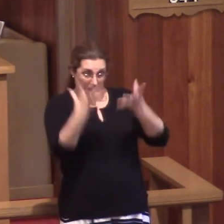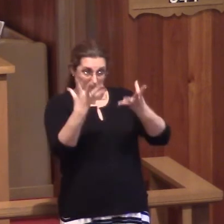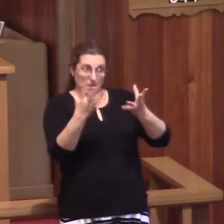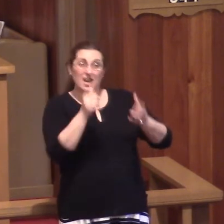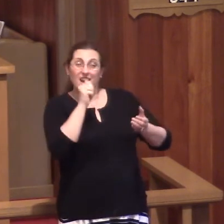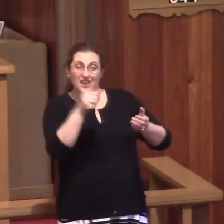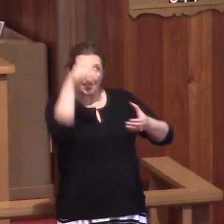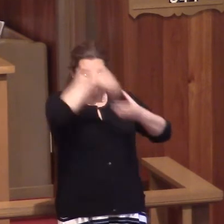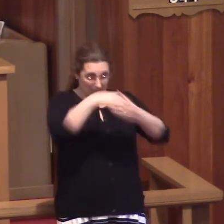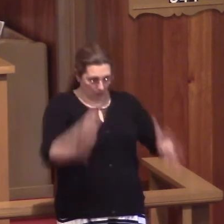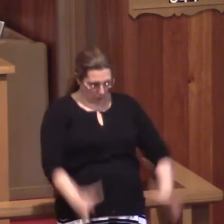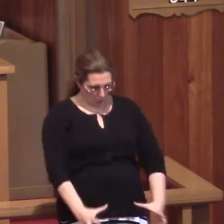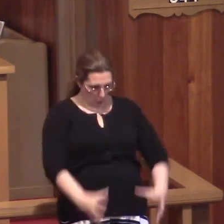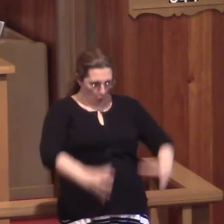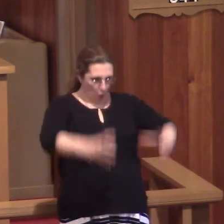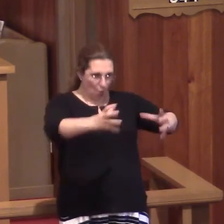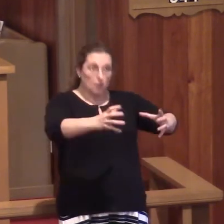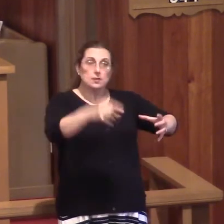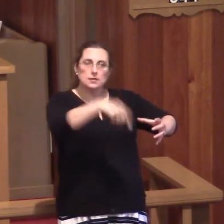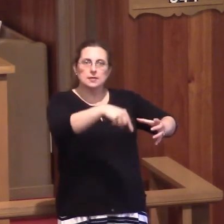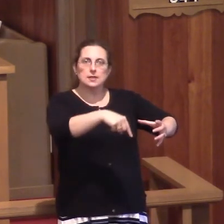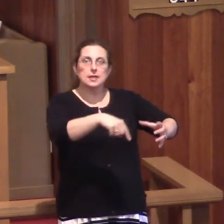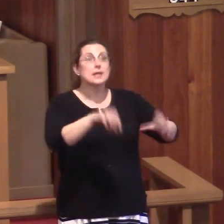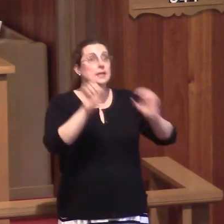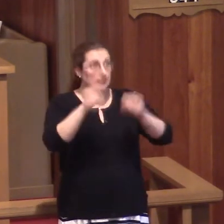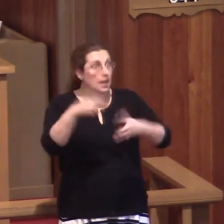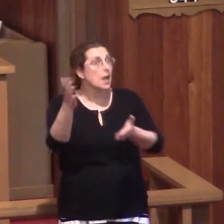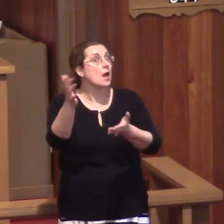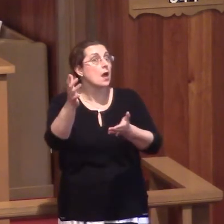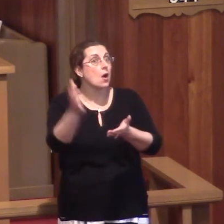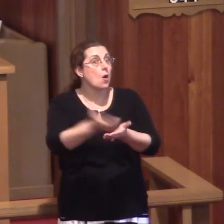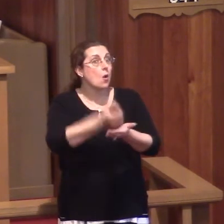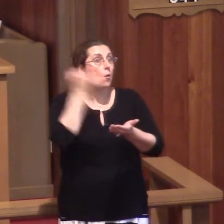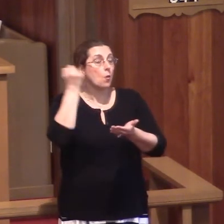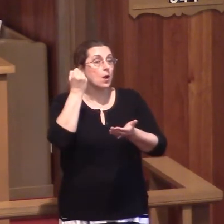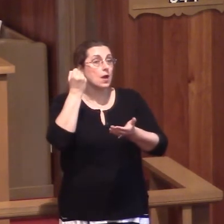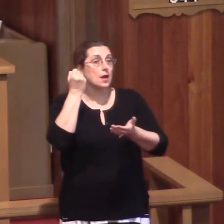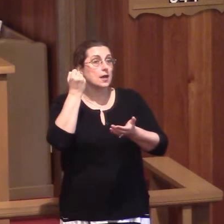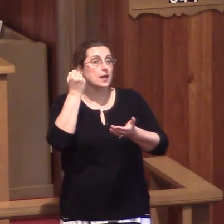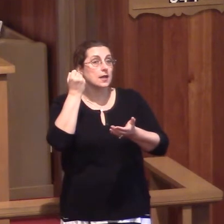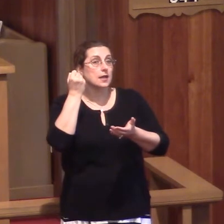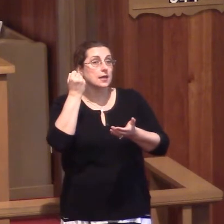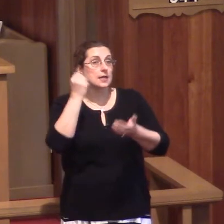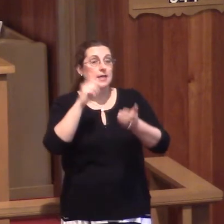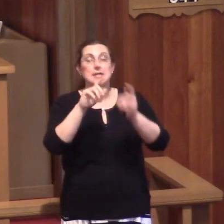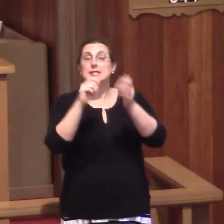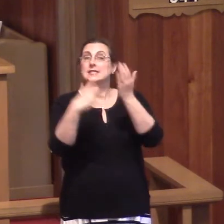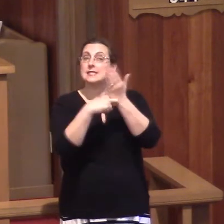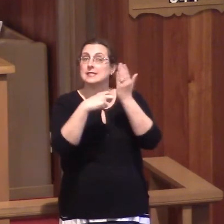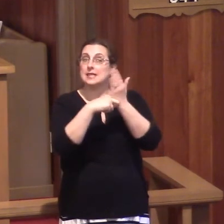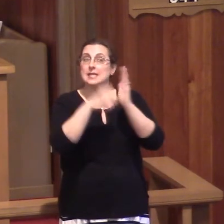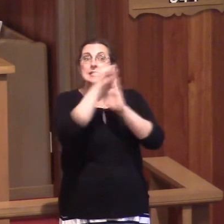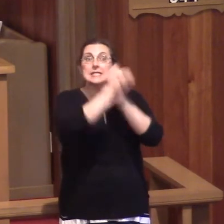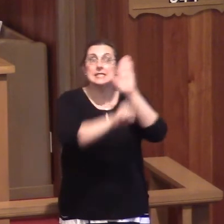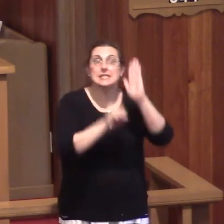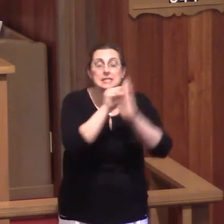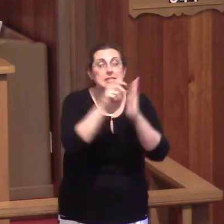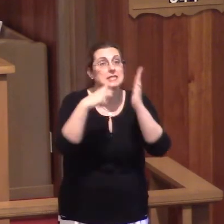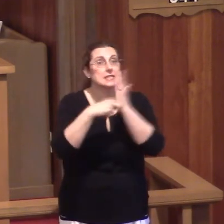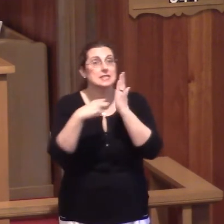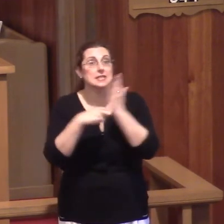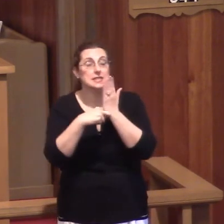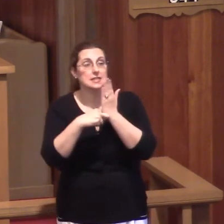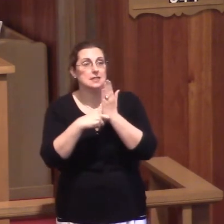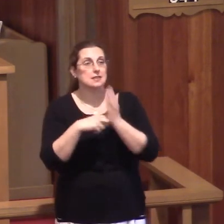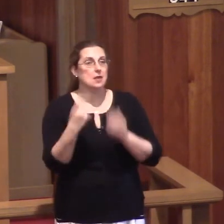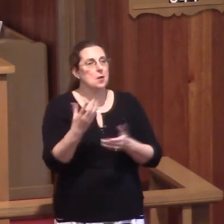peanuts in the container Could possibly win season tickets to the Astros. Even